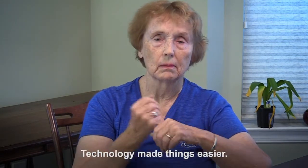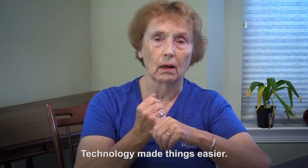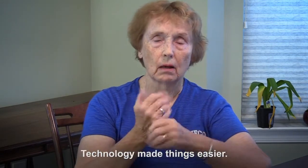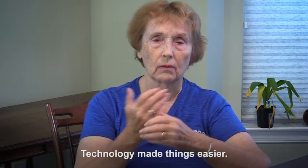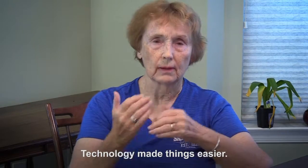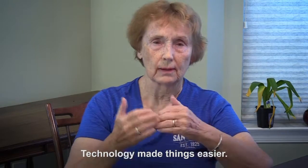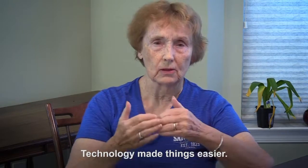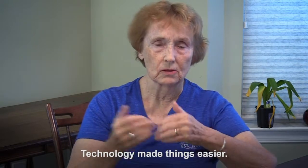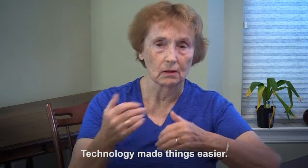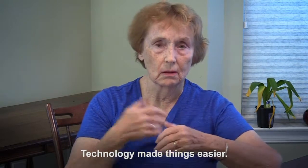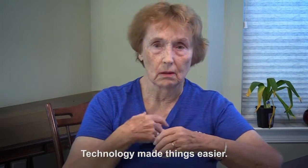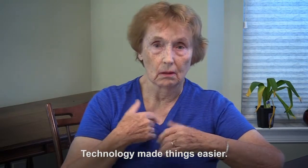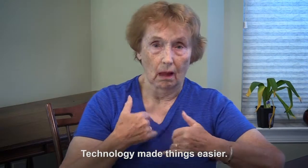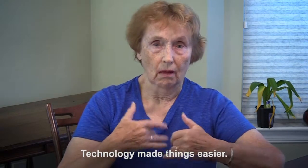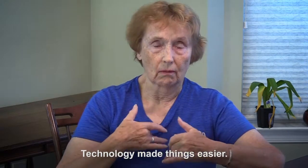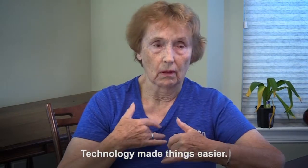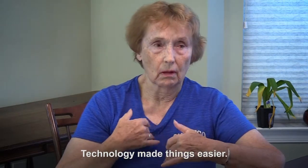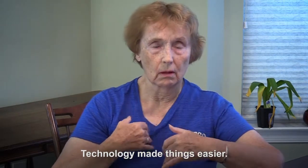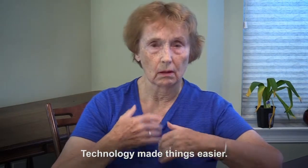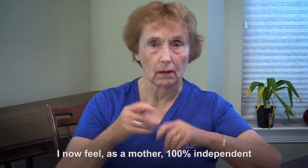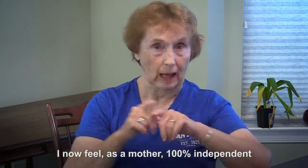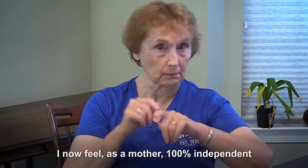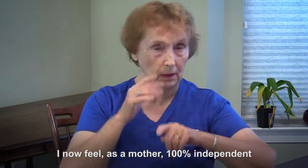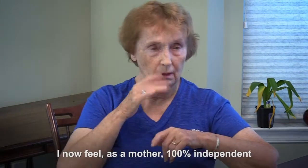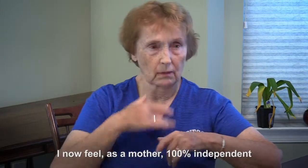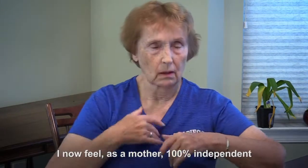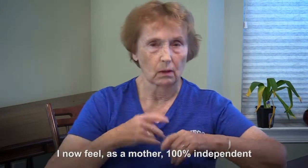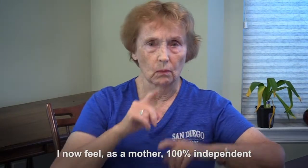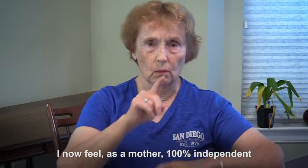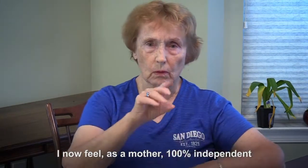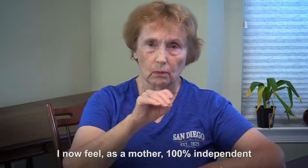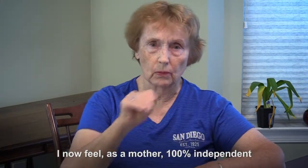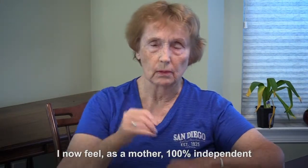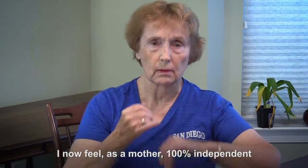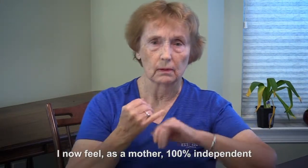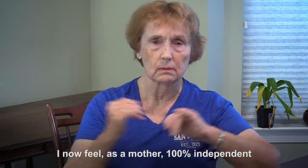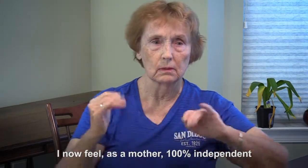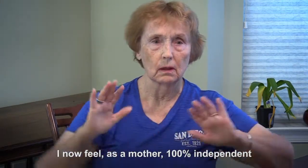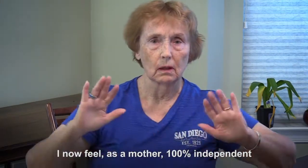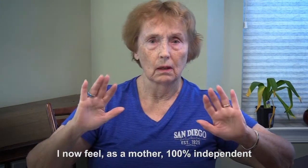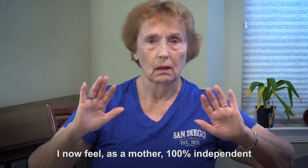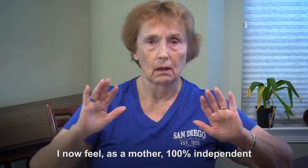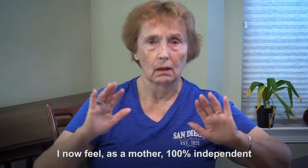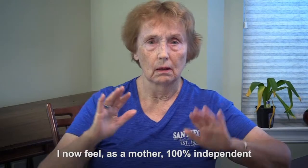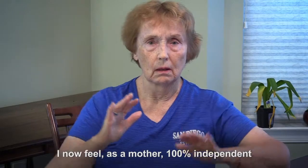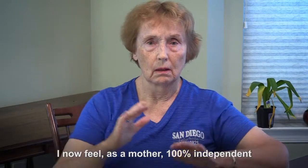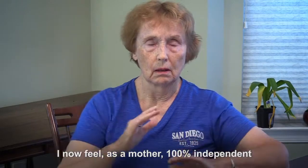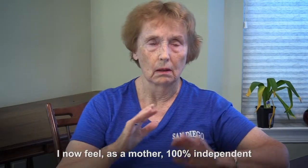Technology made things easier. I now feel, as a mother, 100% independent.